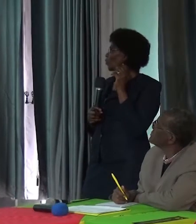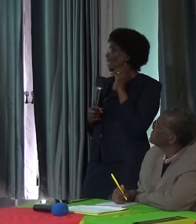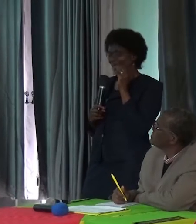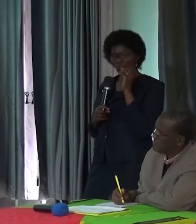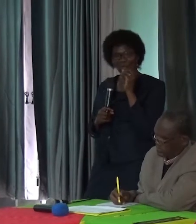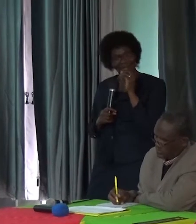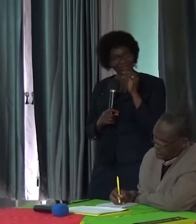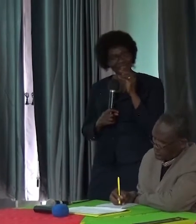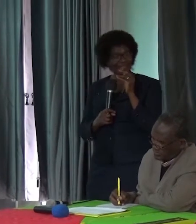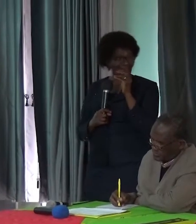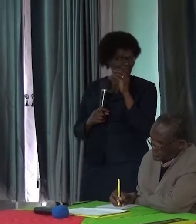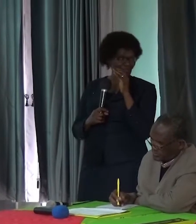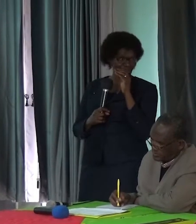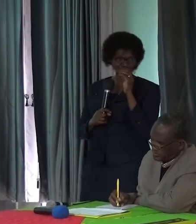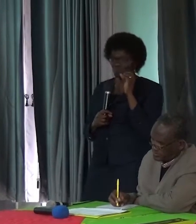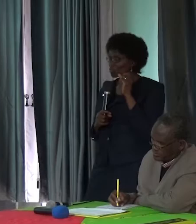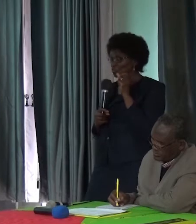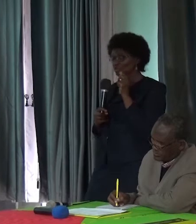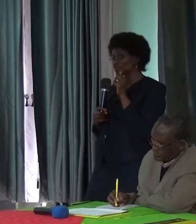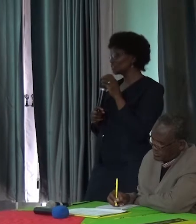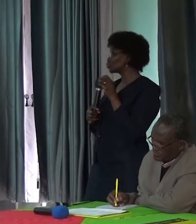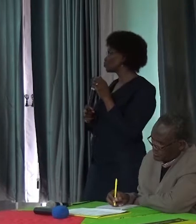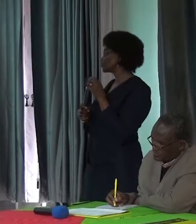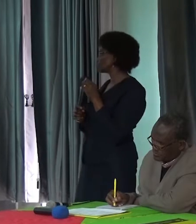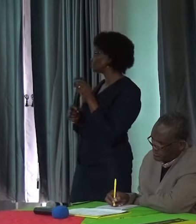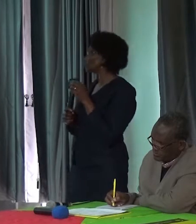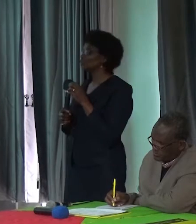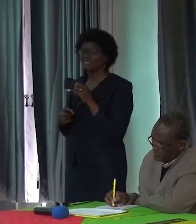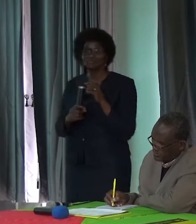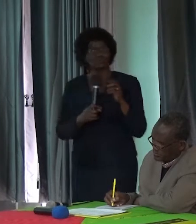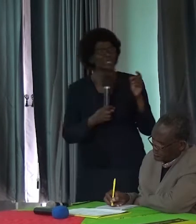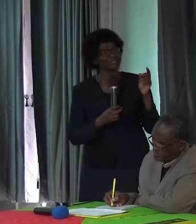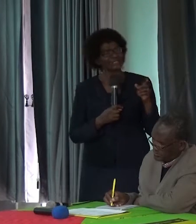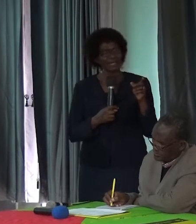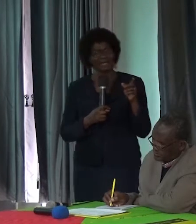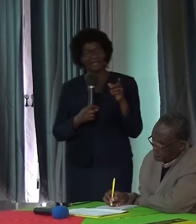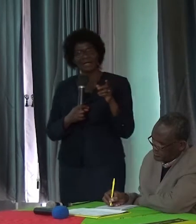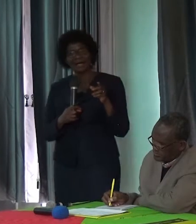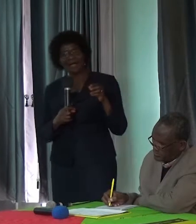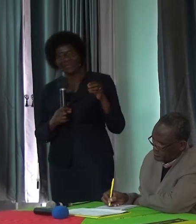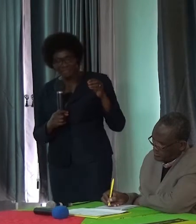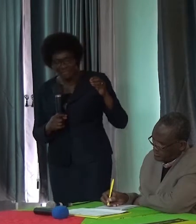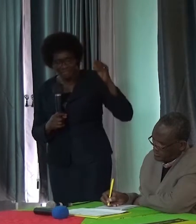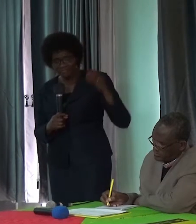learners. Where will they be learning from? Those 20 schools. Some schools are regular, others have